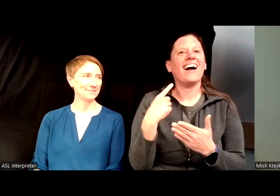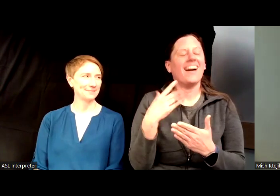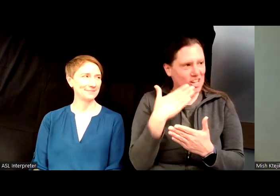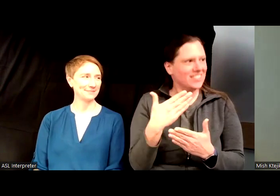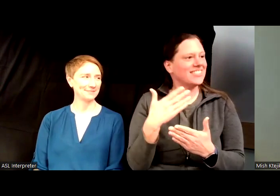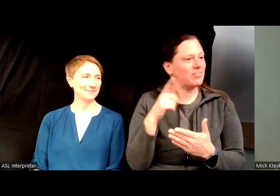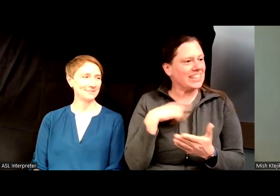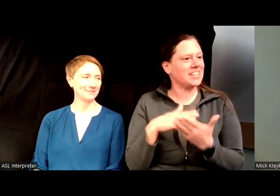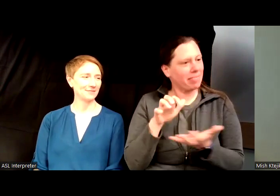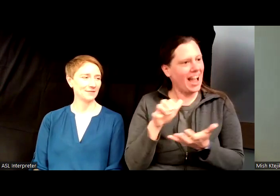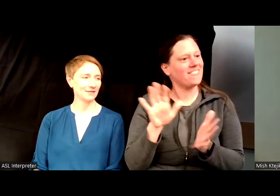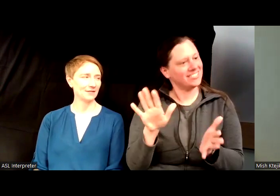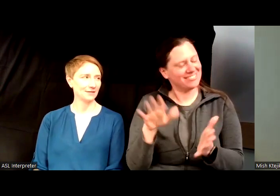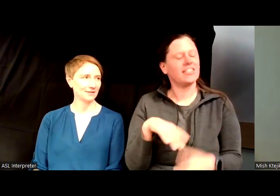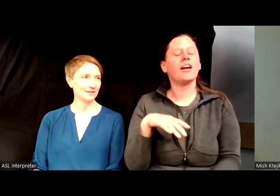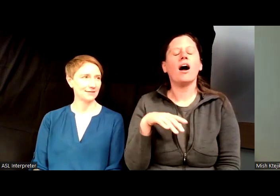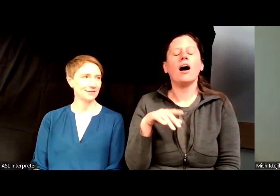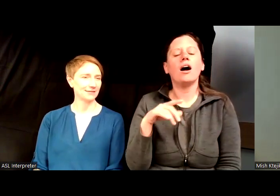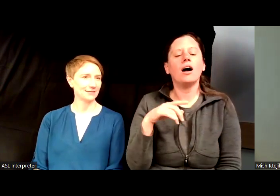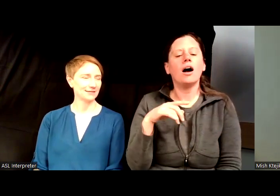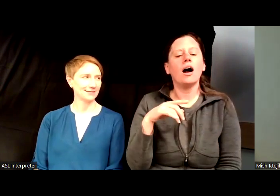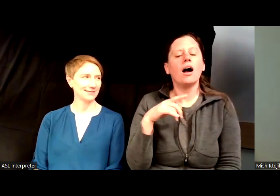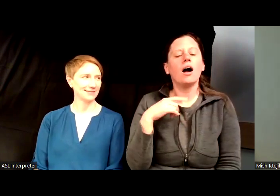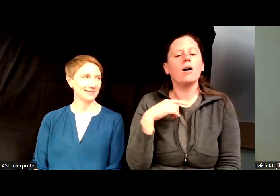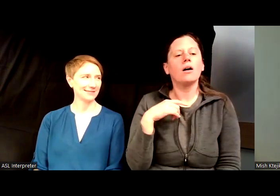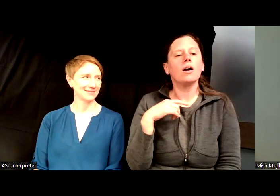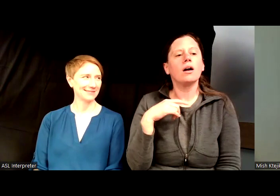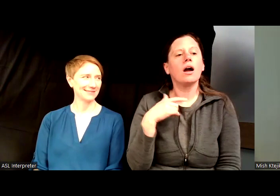40 hours. Oh, good. I'm glad you were laughing. Good.